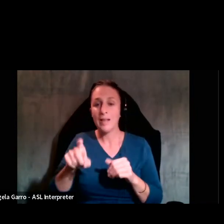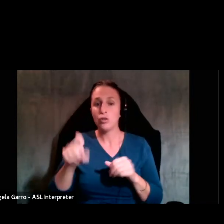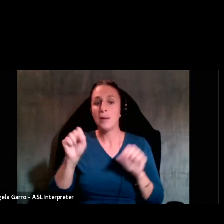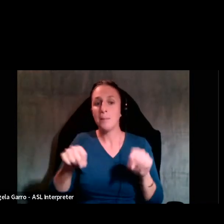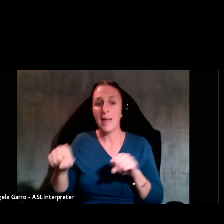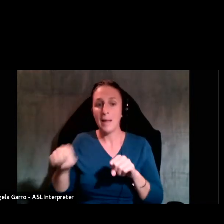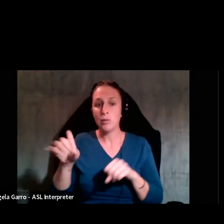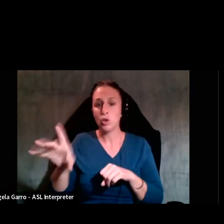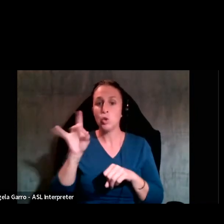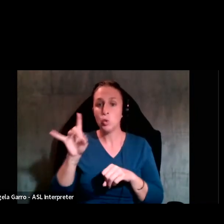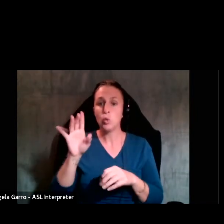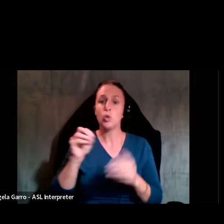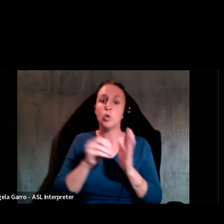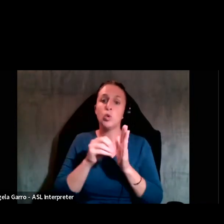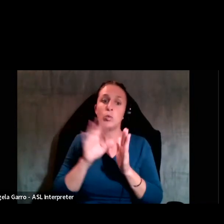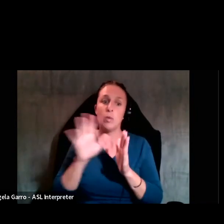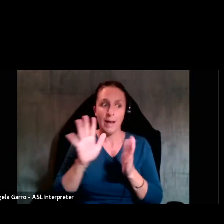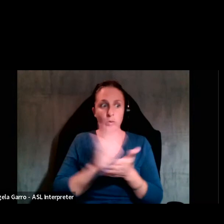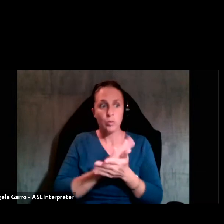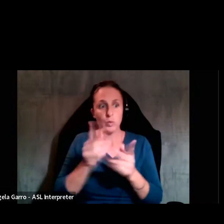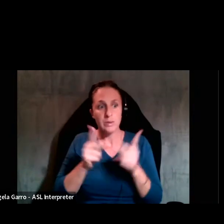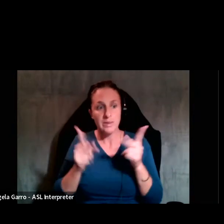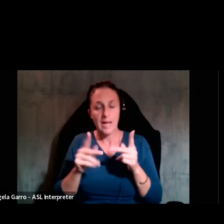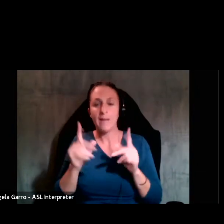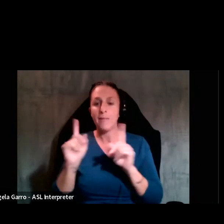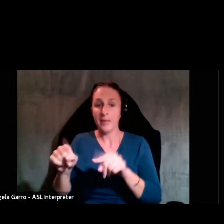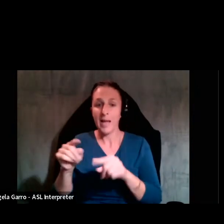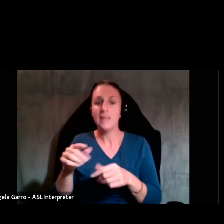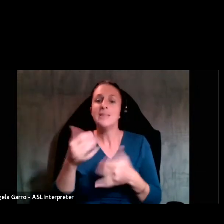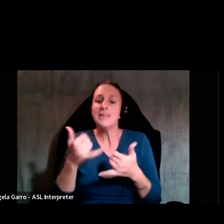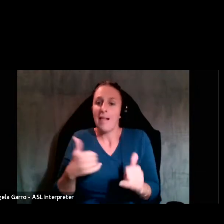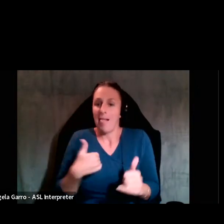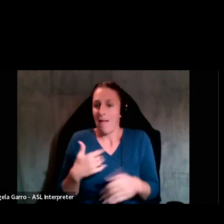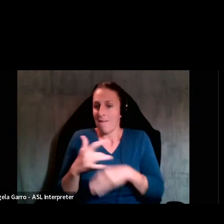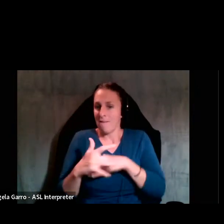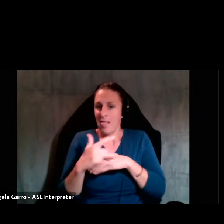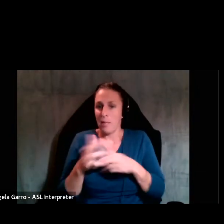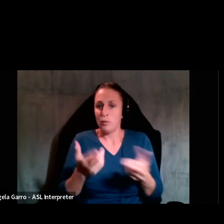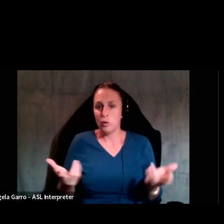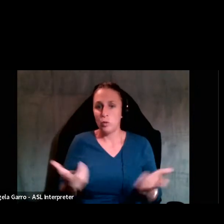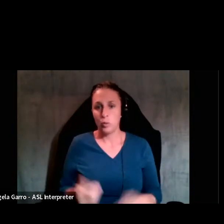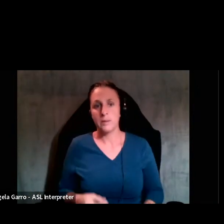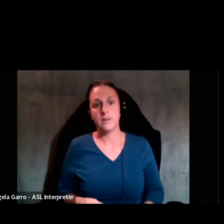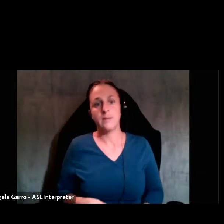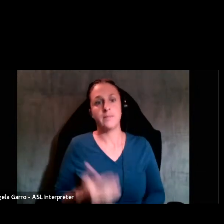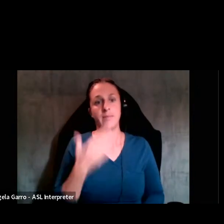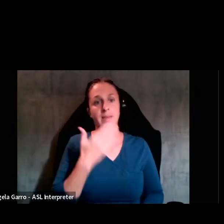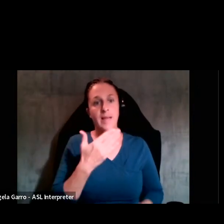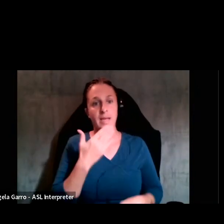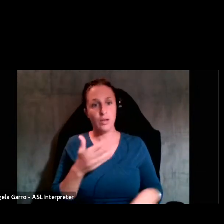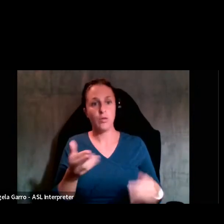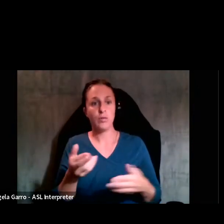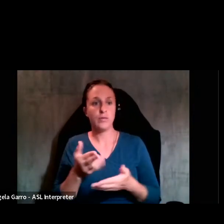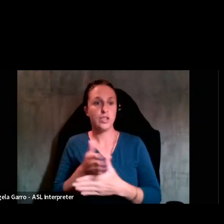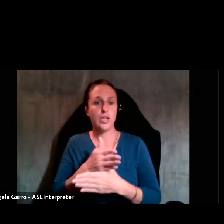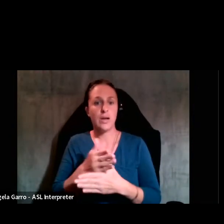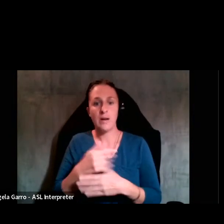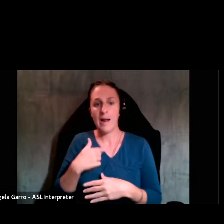school site that they want to attend while still having the available resources. Thank you for sharing that. I just wanted to